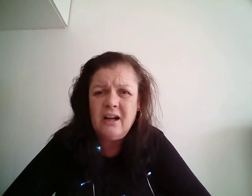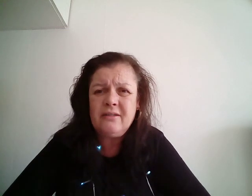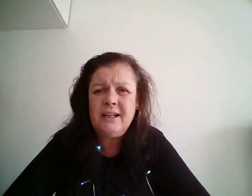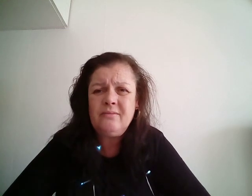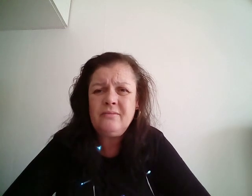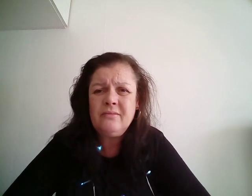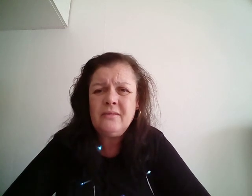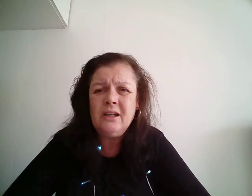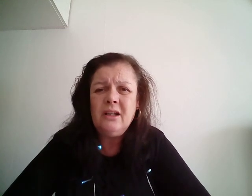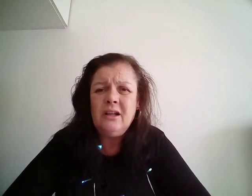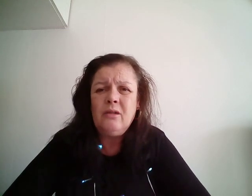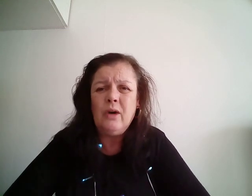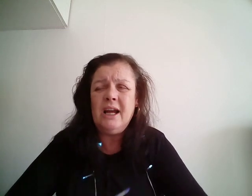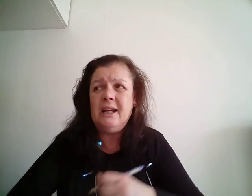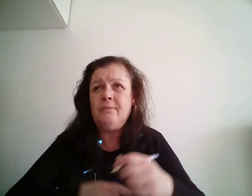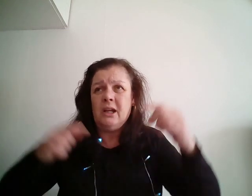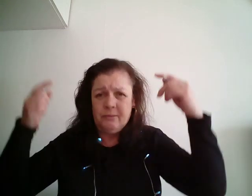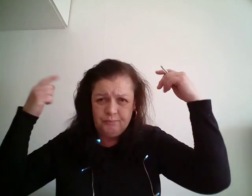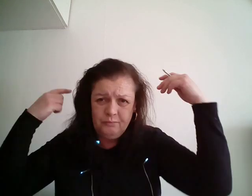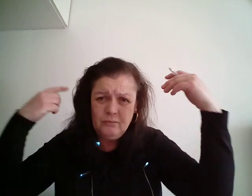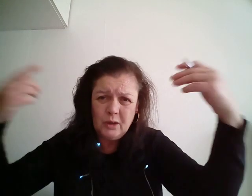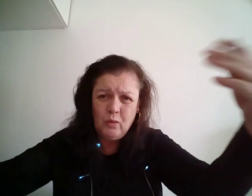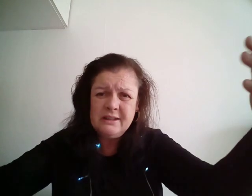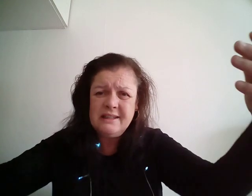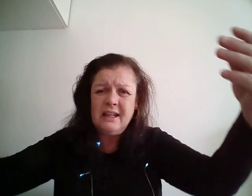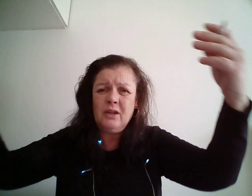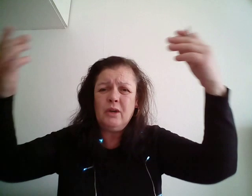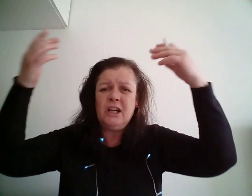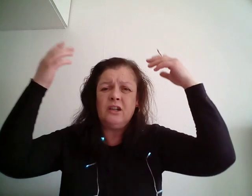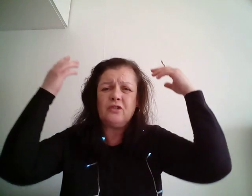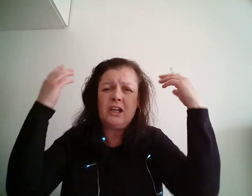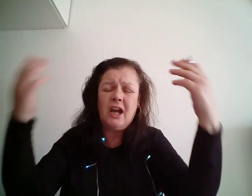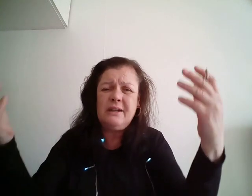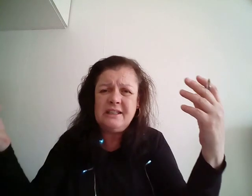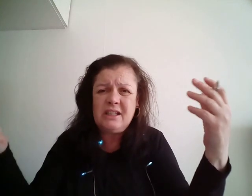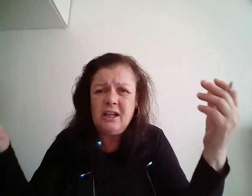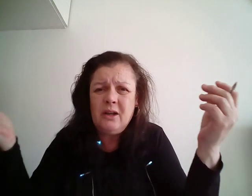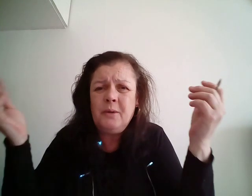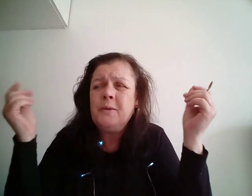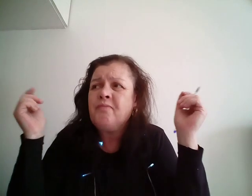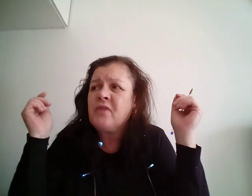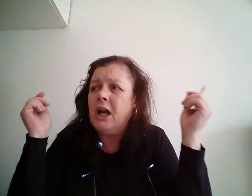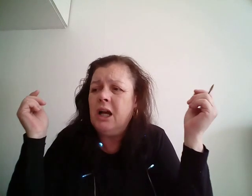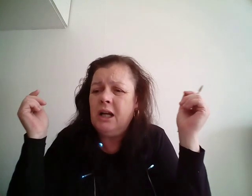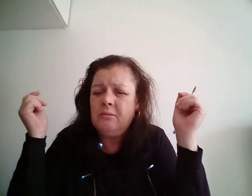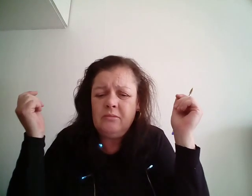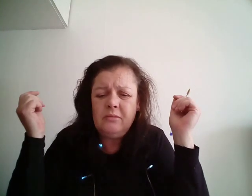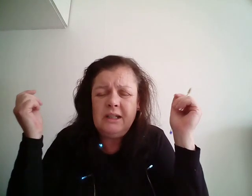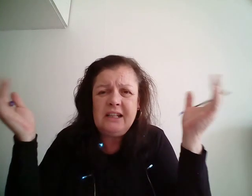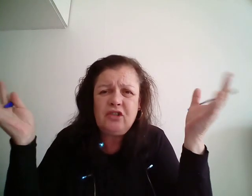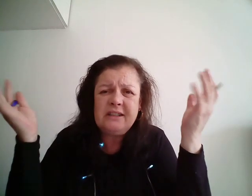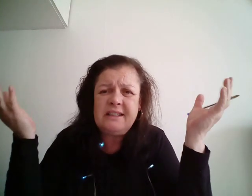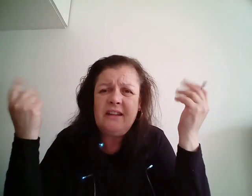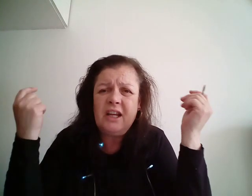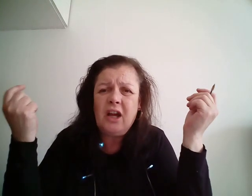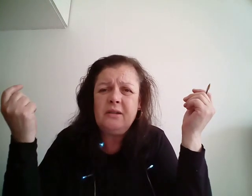Nasara Jasara, where ones in the world are going to, let's just say they're going